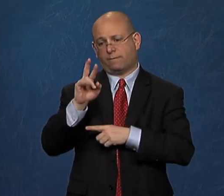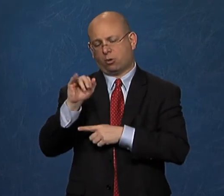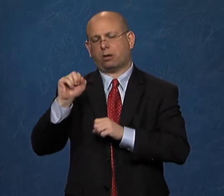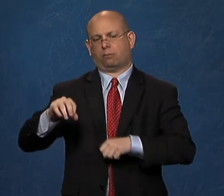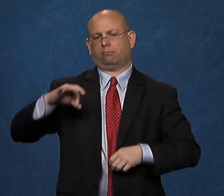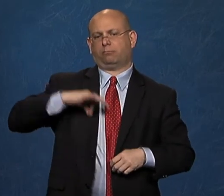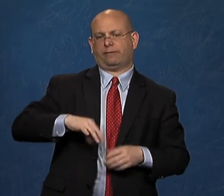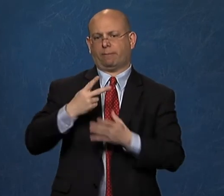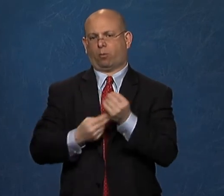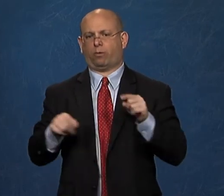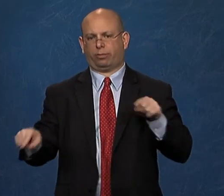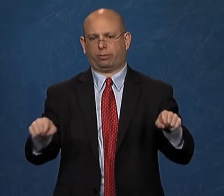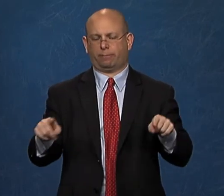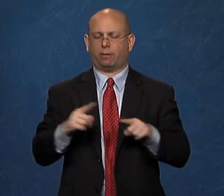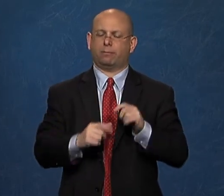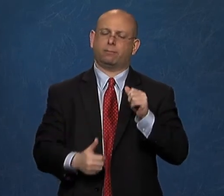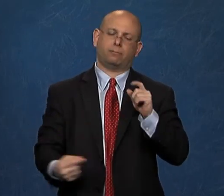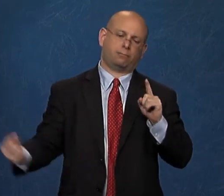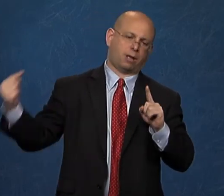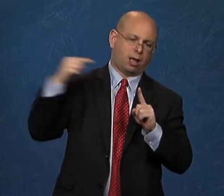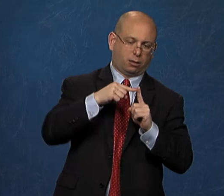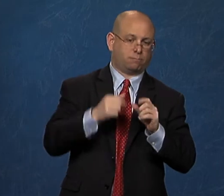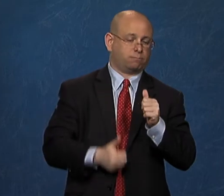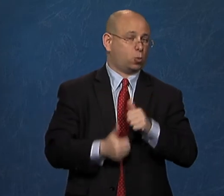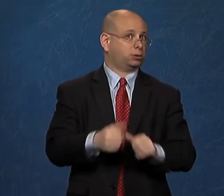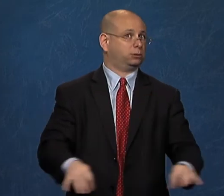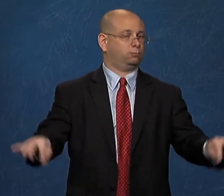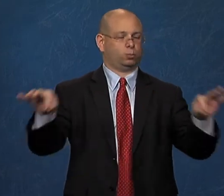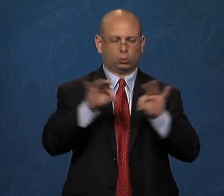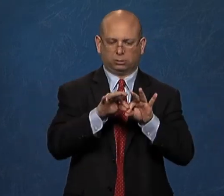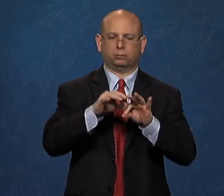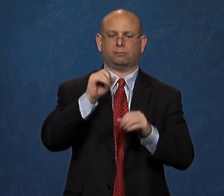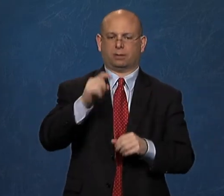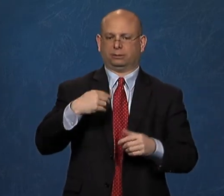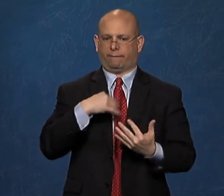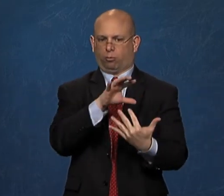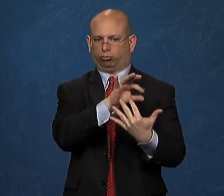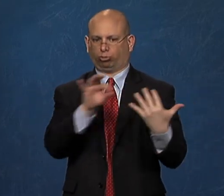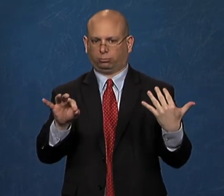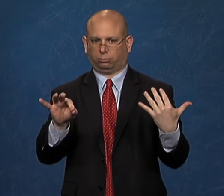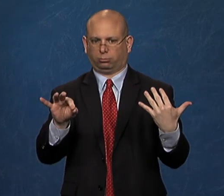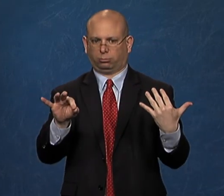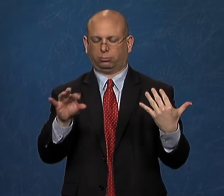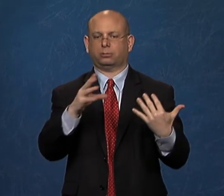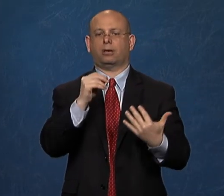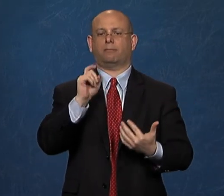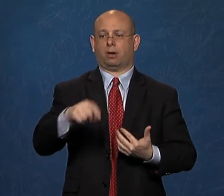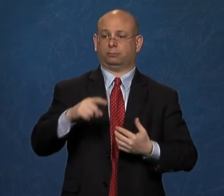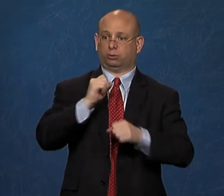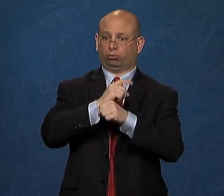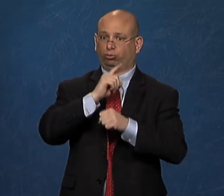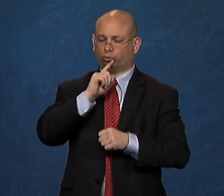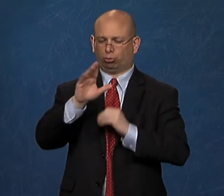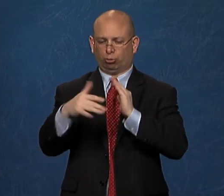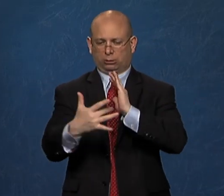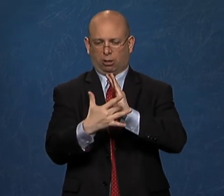terminology being used. And if that is the case, then VRI might be an effective tool for communication. This all goes back to, though,